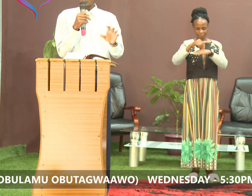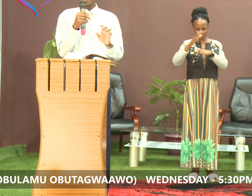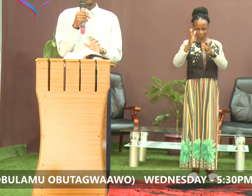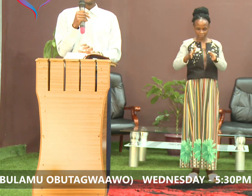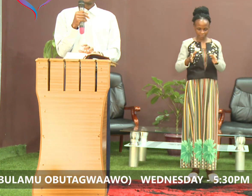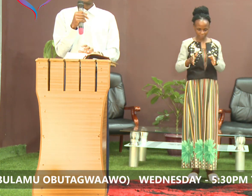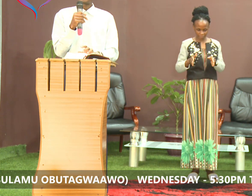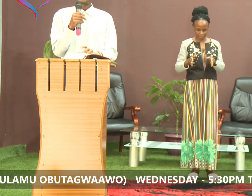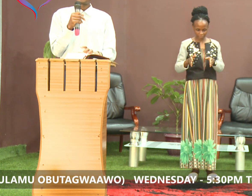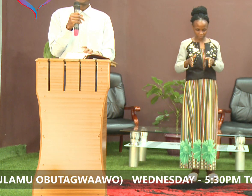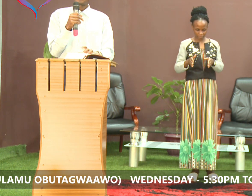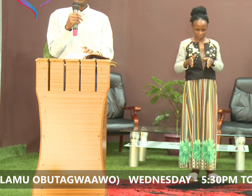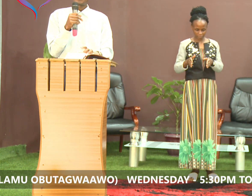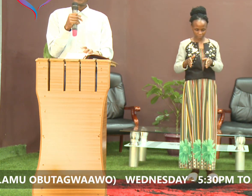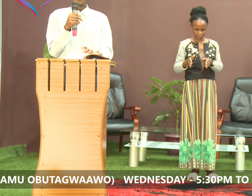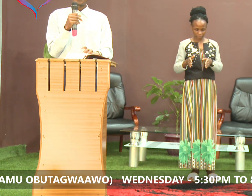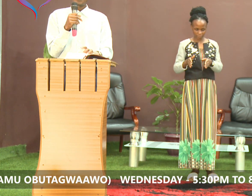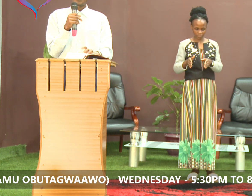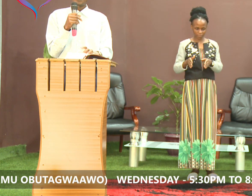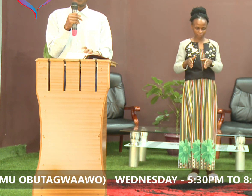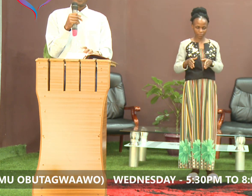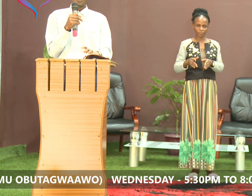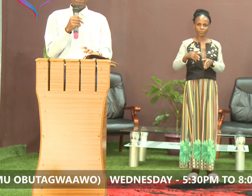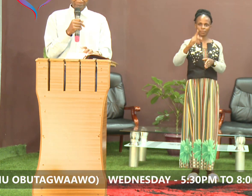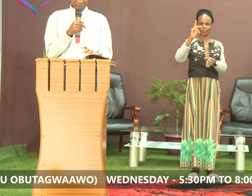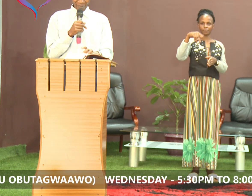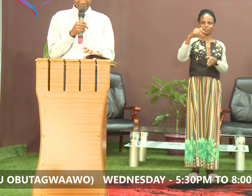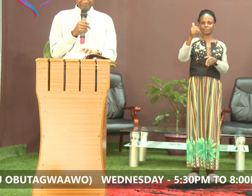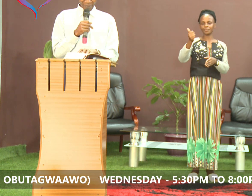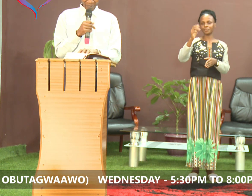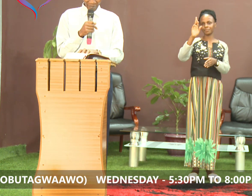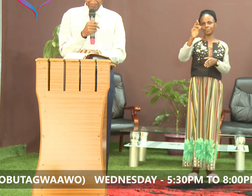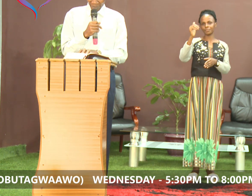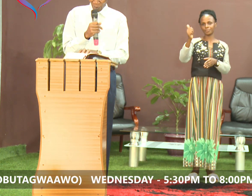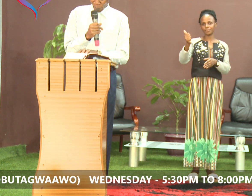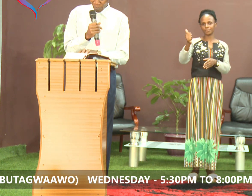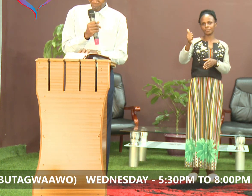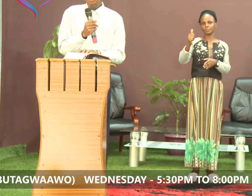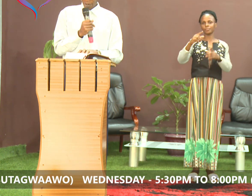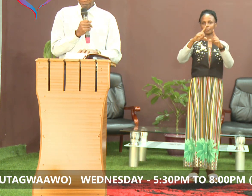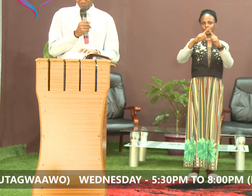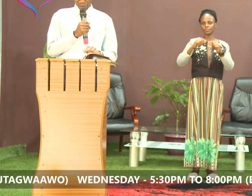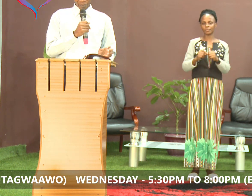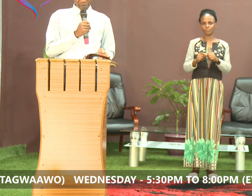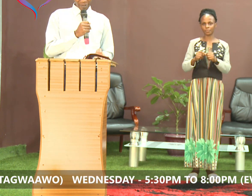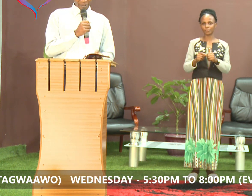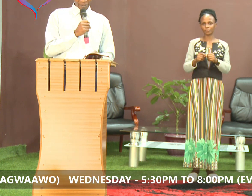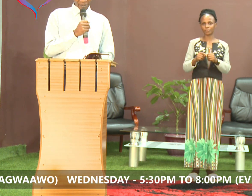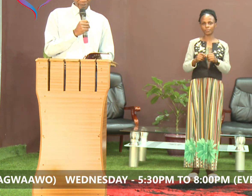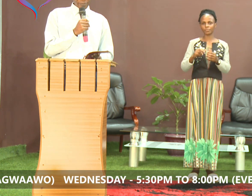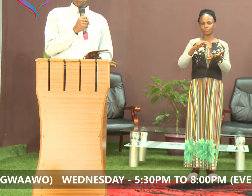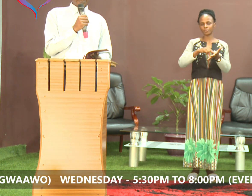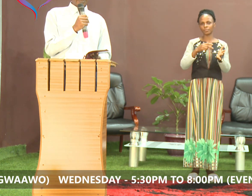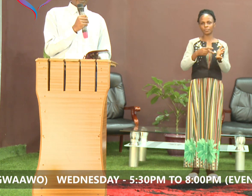gwawereza obubaka, they call it paraverbal, p-a-r-a paraverbal. Ekyo tukiyise paraverbal. This